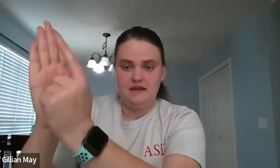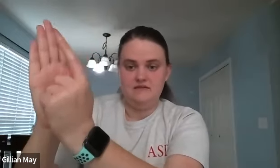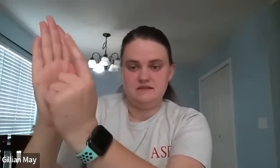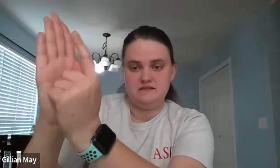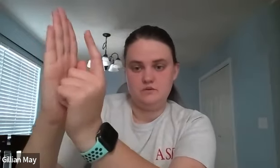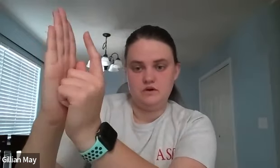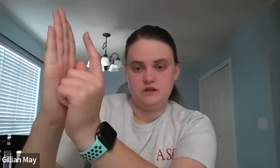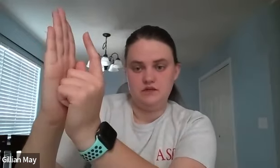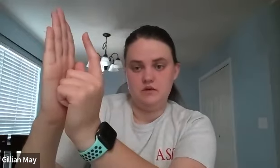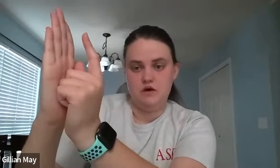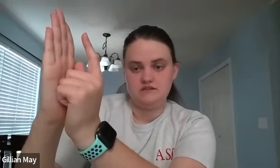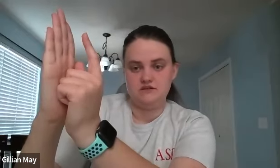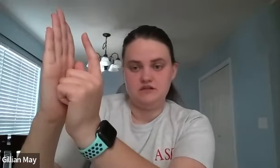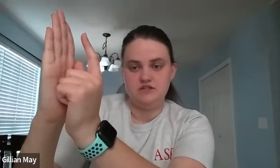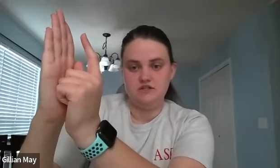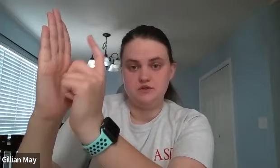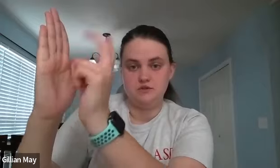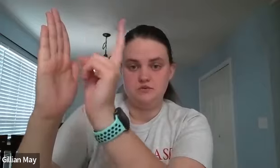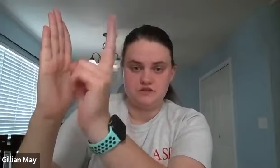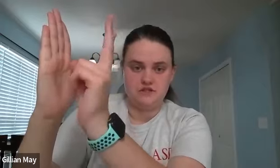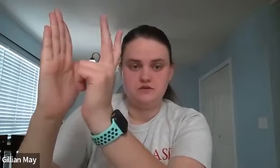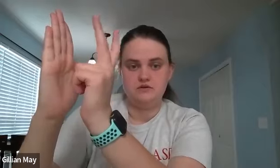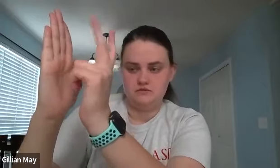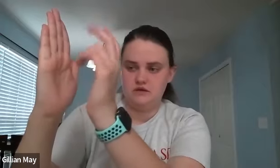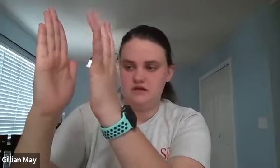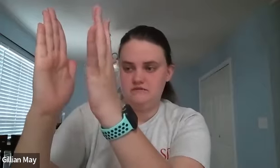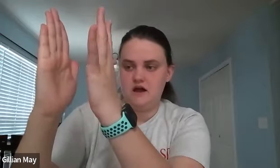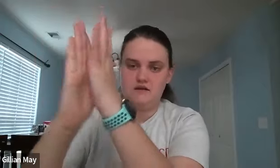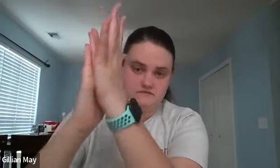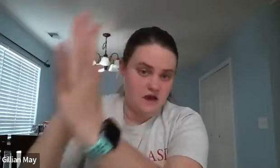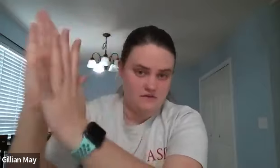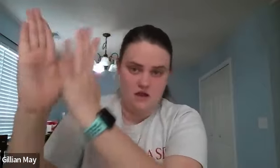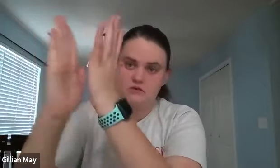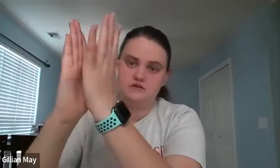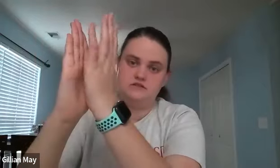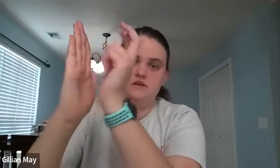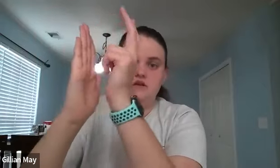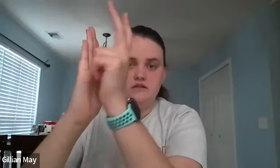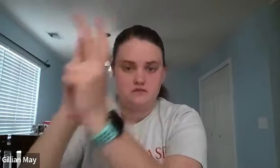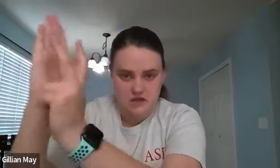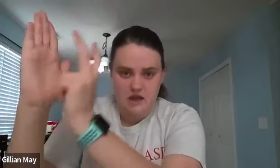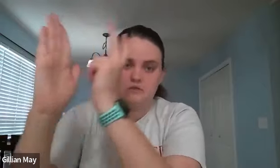And this is one you also can do the 2, 3, 5 hours. 3